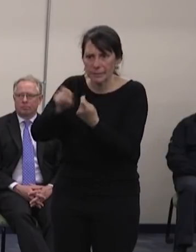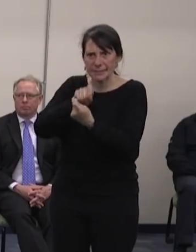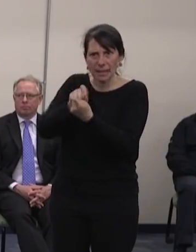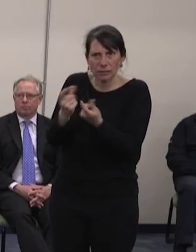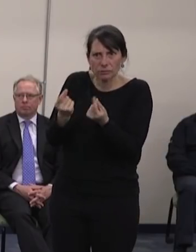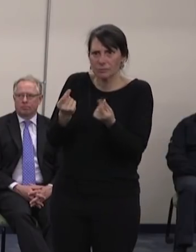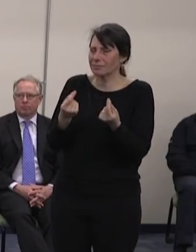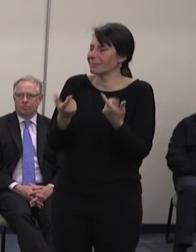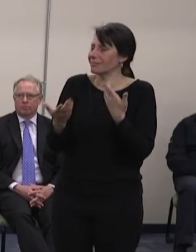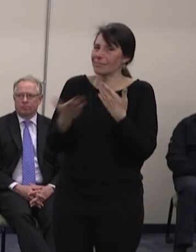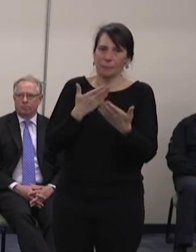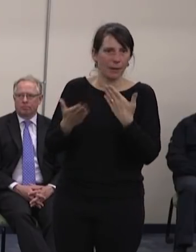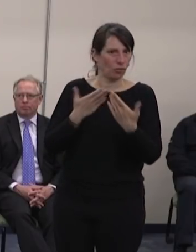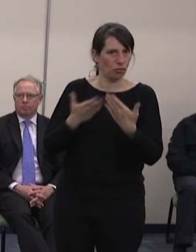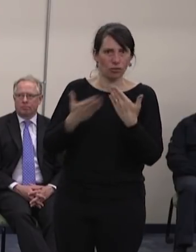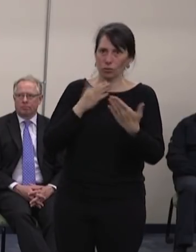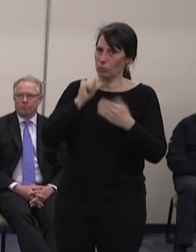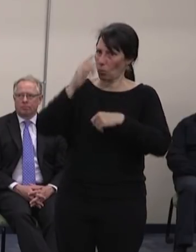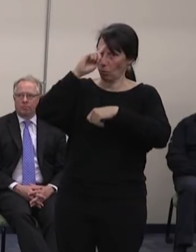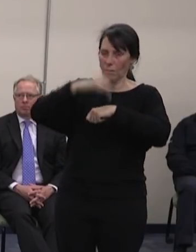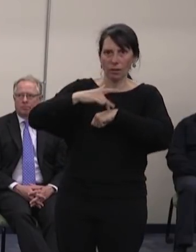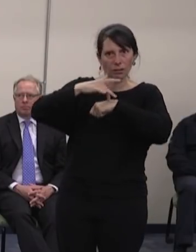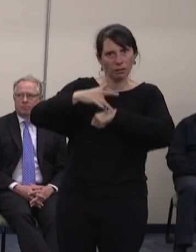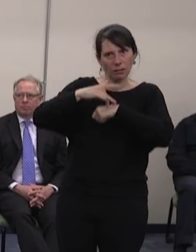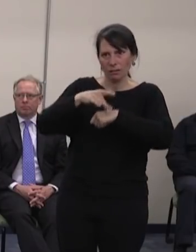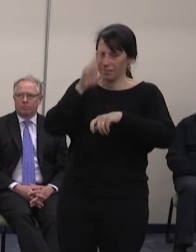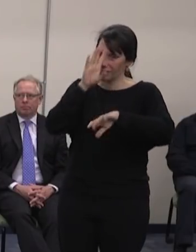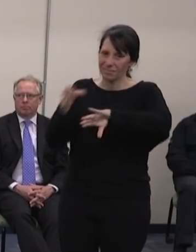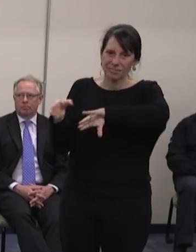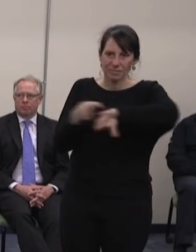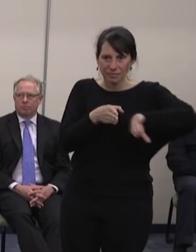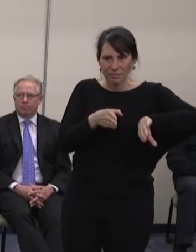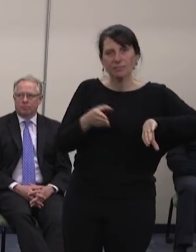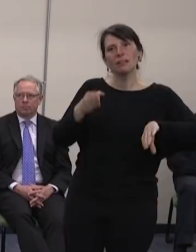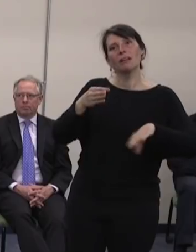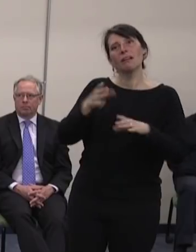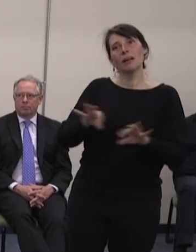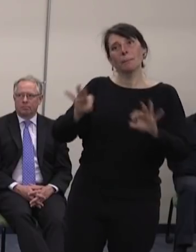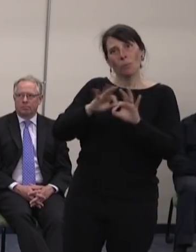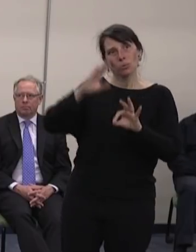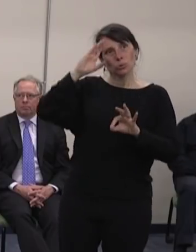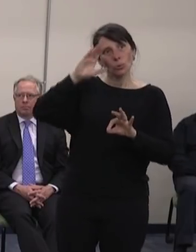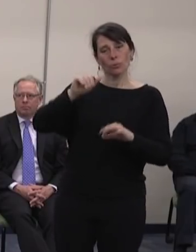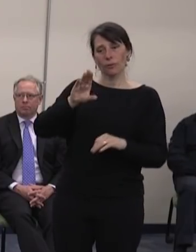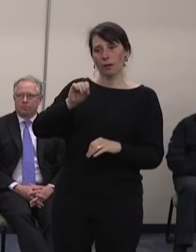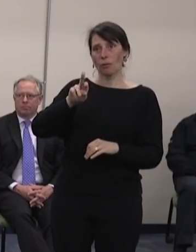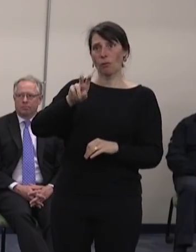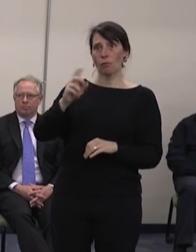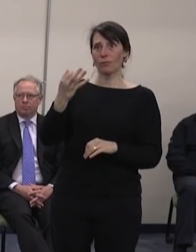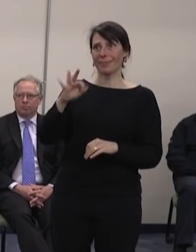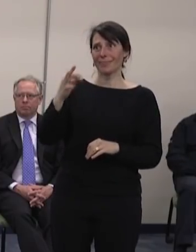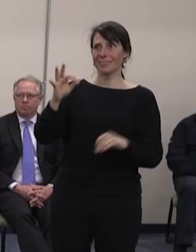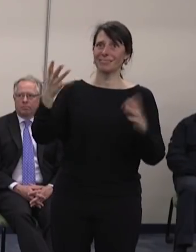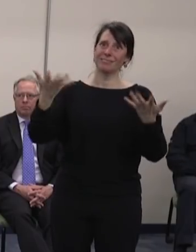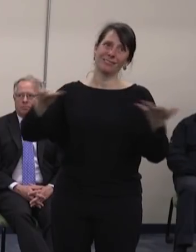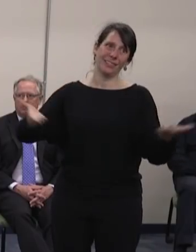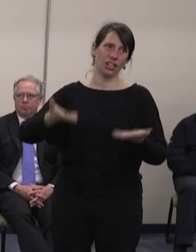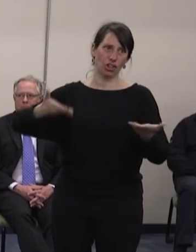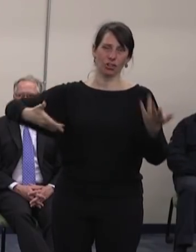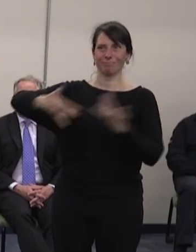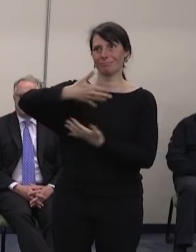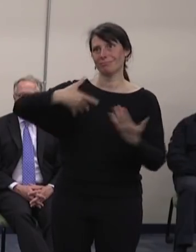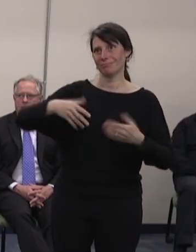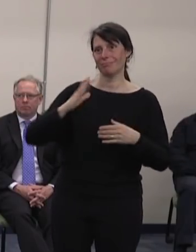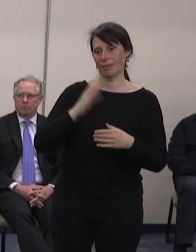that the virus that causes COVID-19 is in our community and we are all at risk. We must